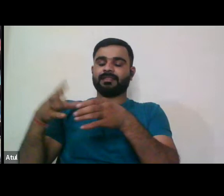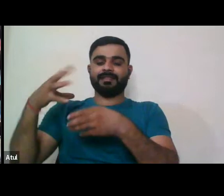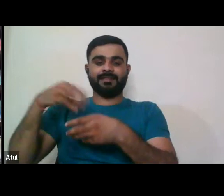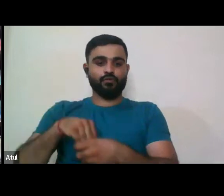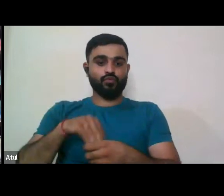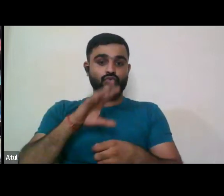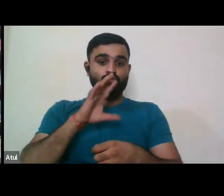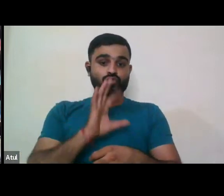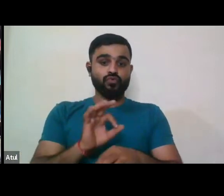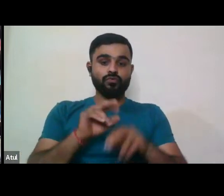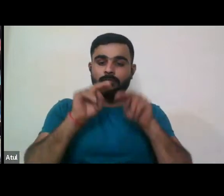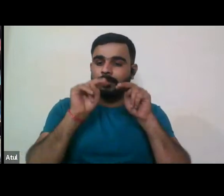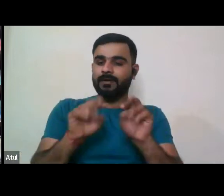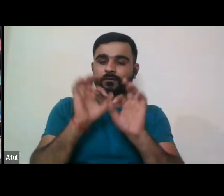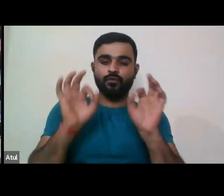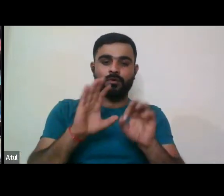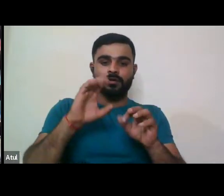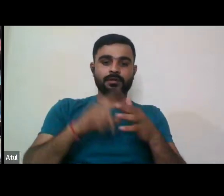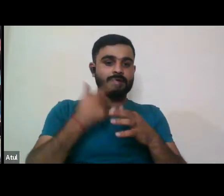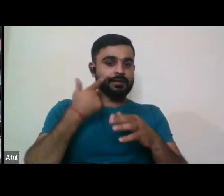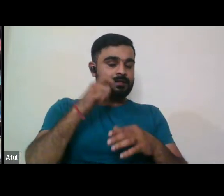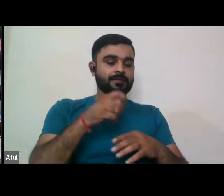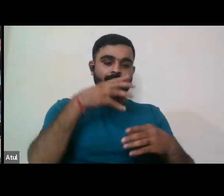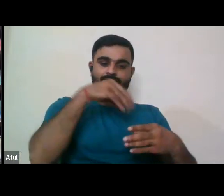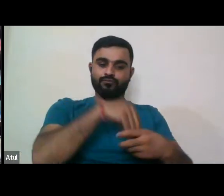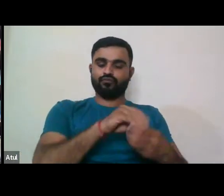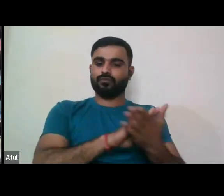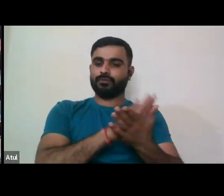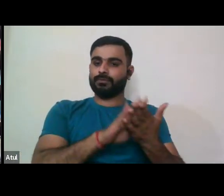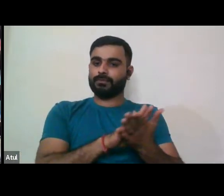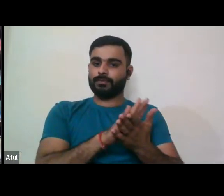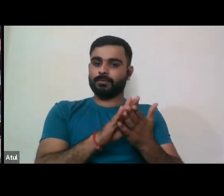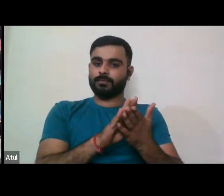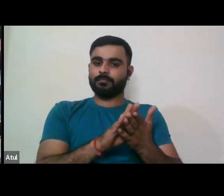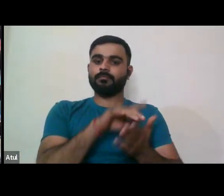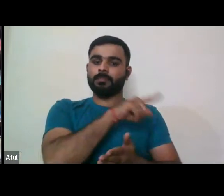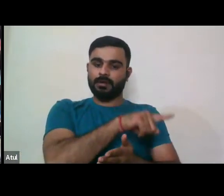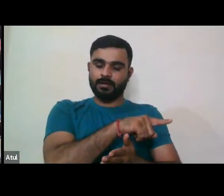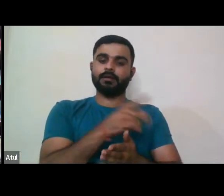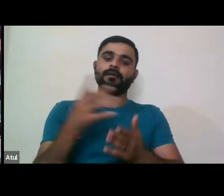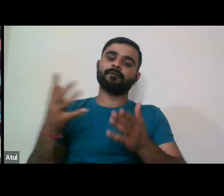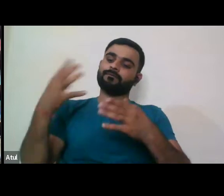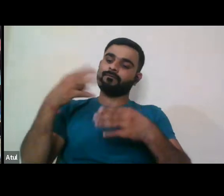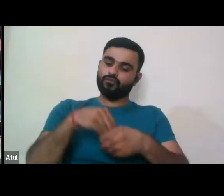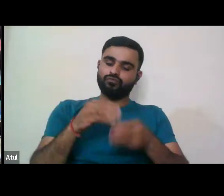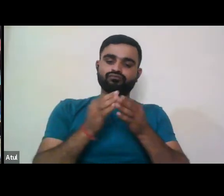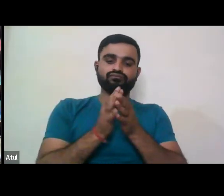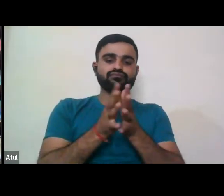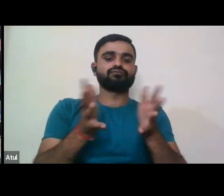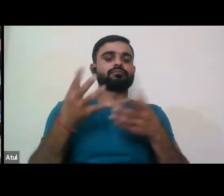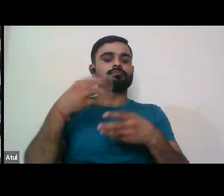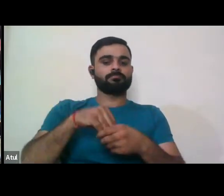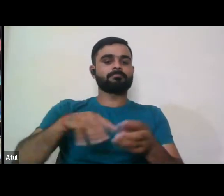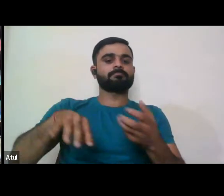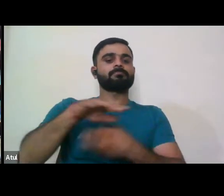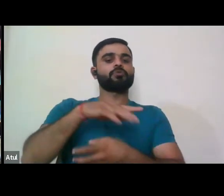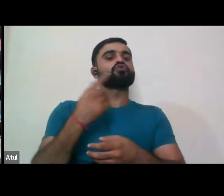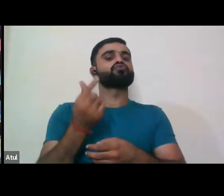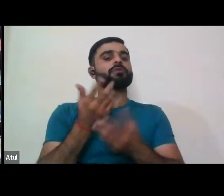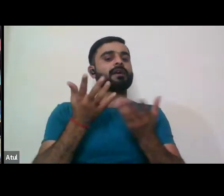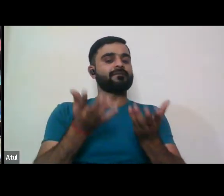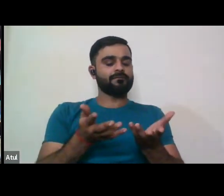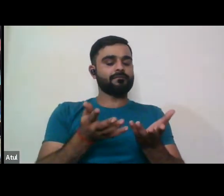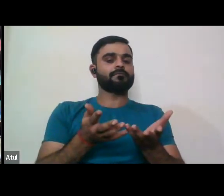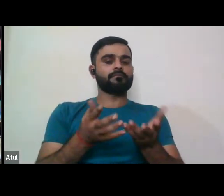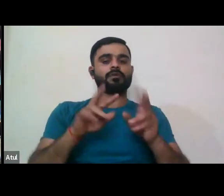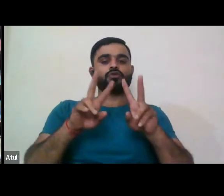not really a necessity. CJIs needn't be part of the constitution benches, but they invariably are in most of